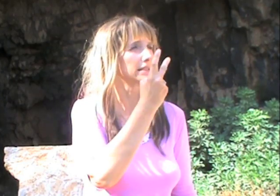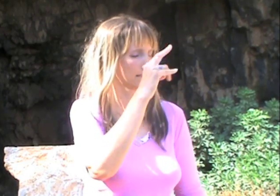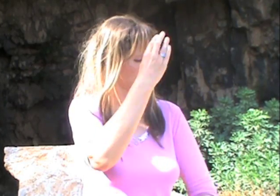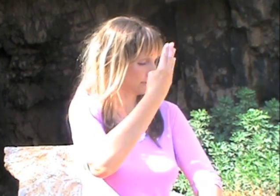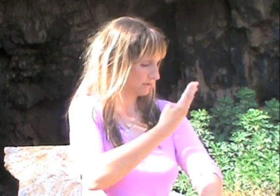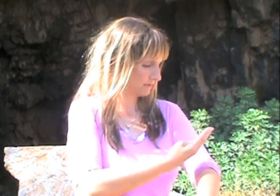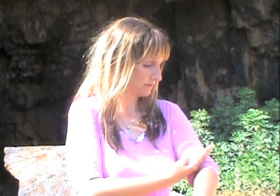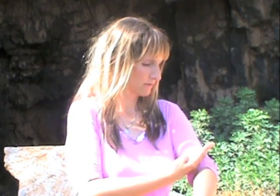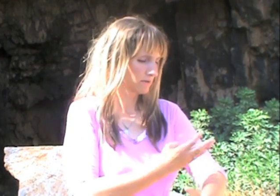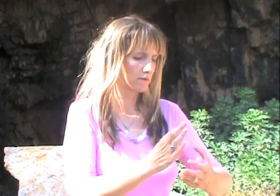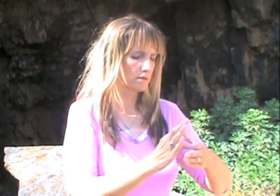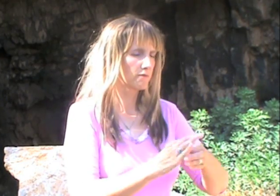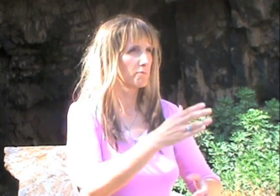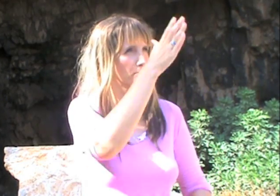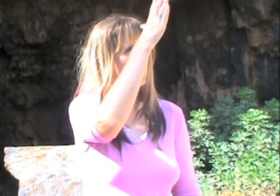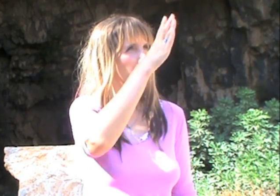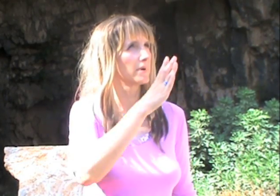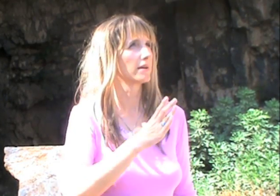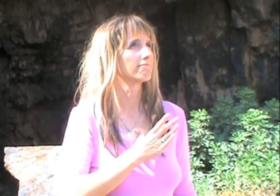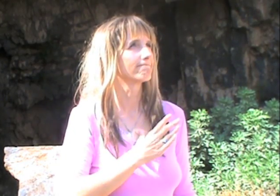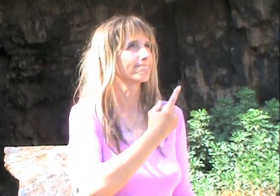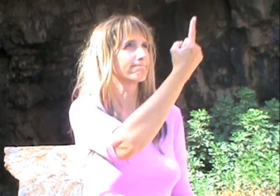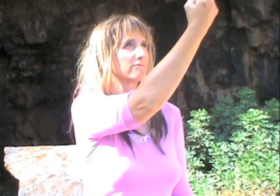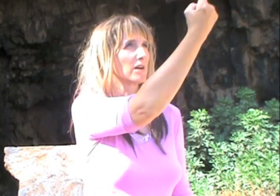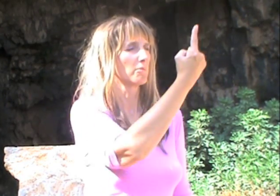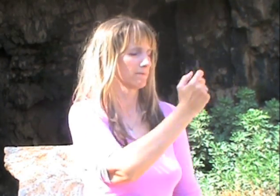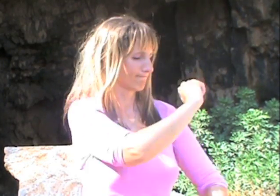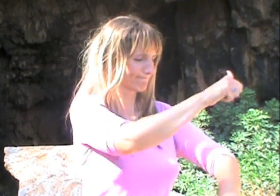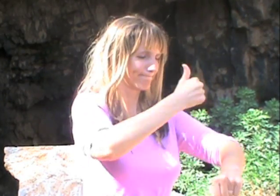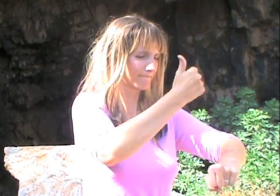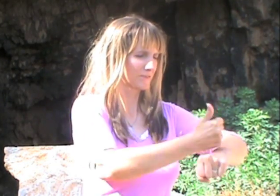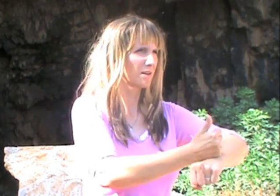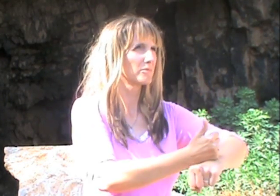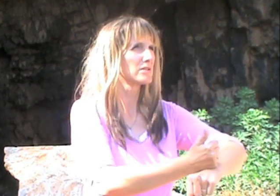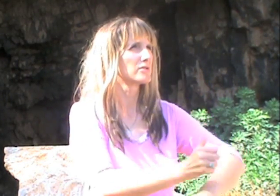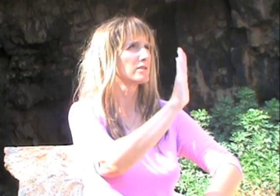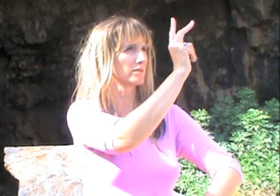see the Son of Man coming in his kingdom.